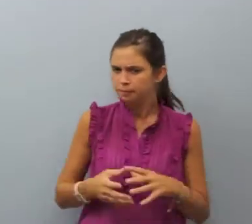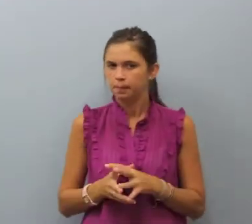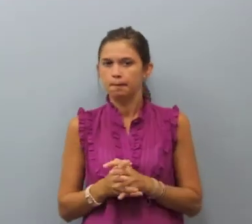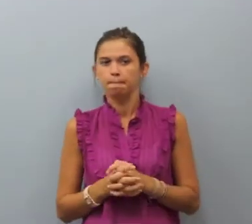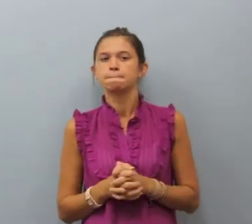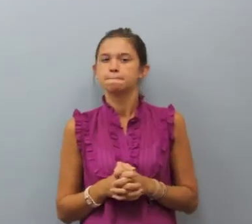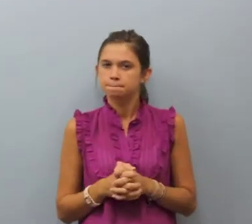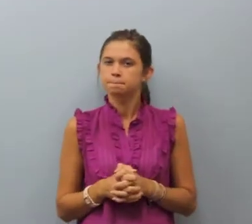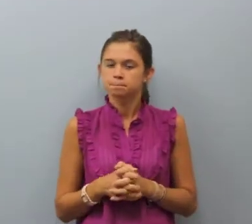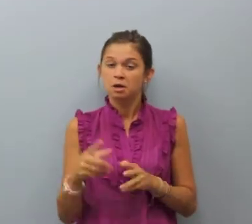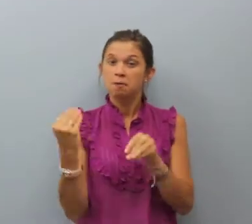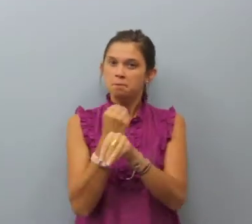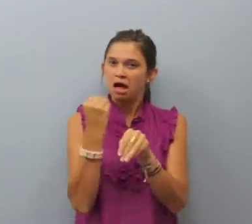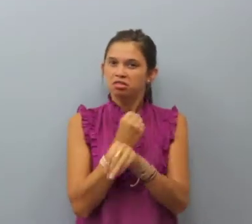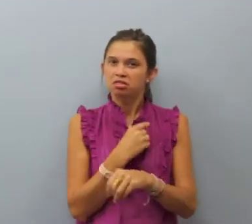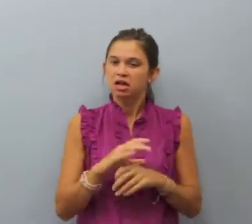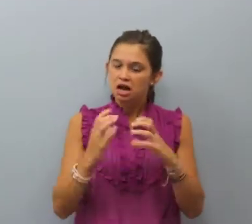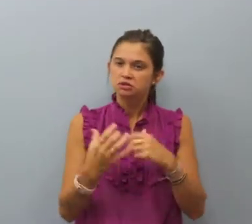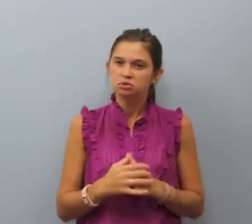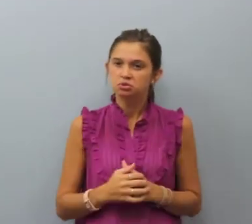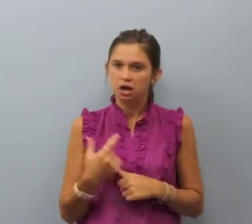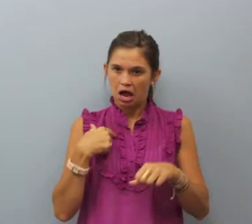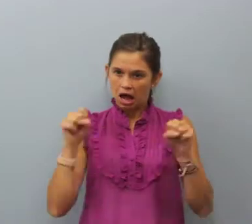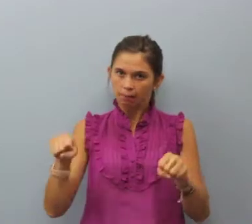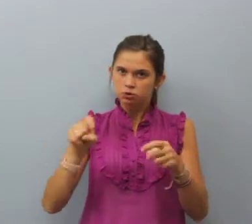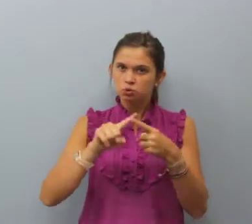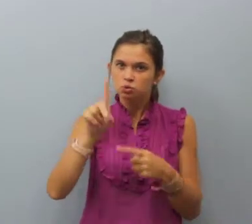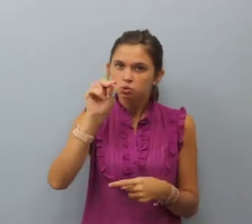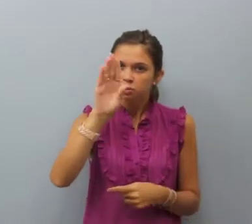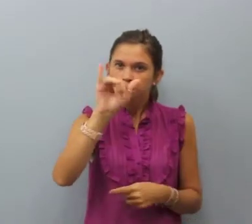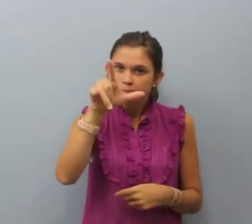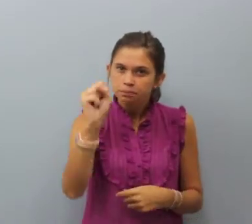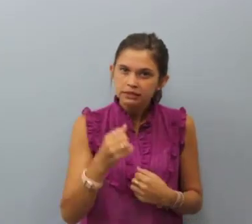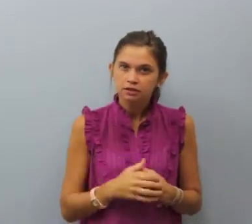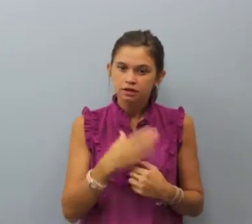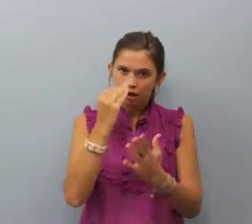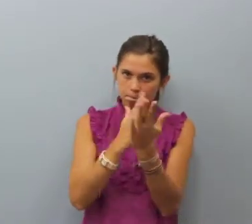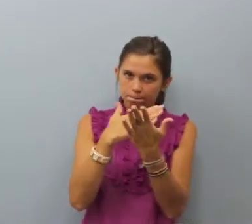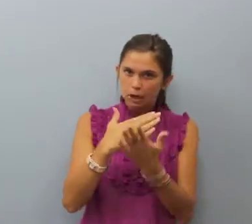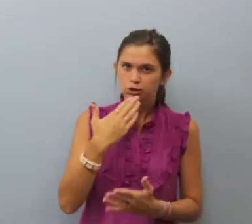the biggest influences for her at the school. And she felt that,